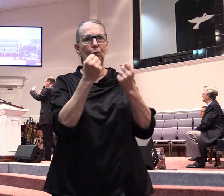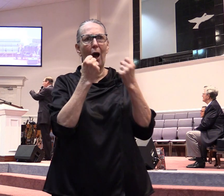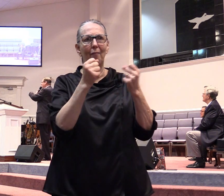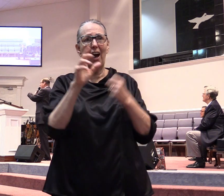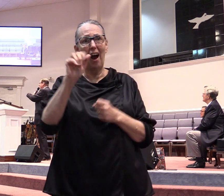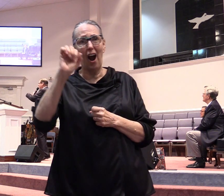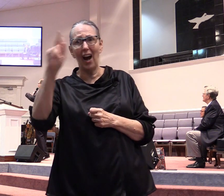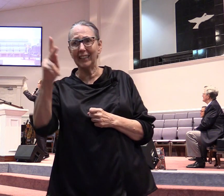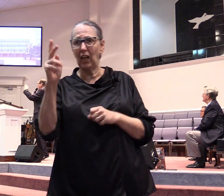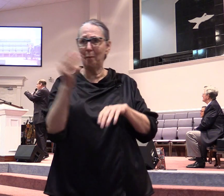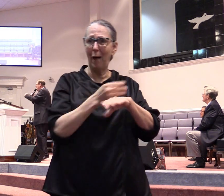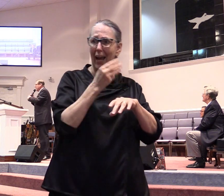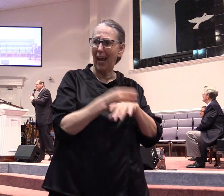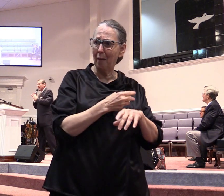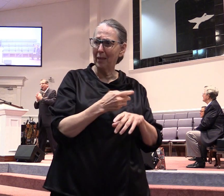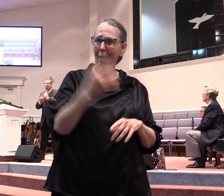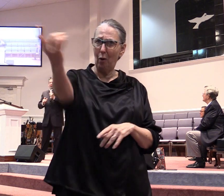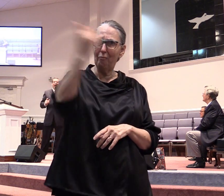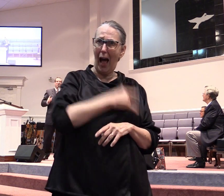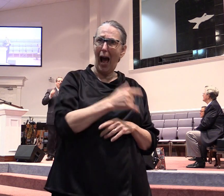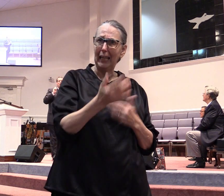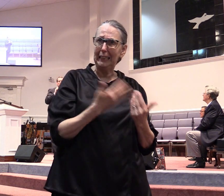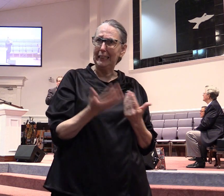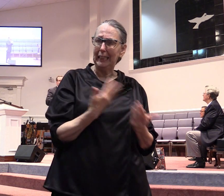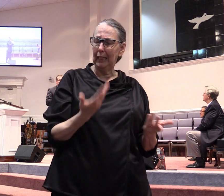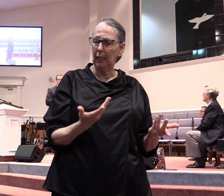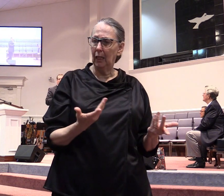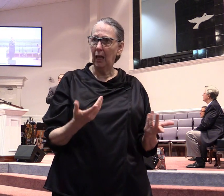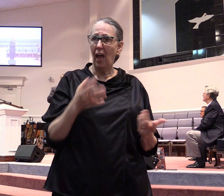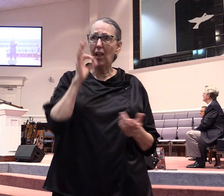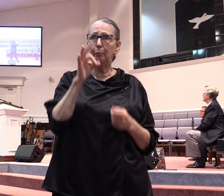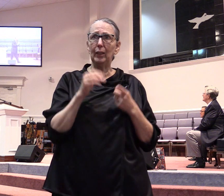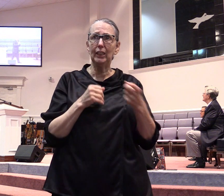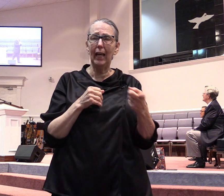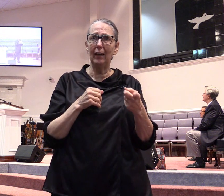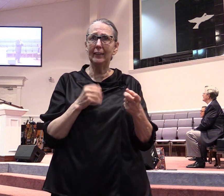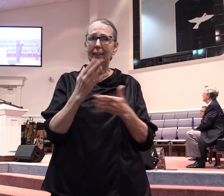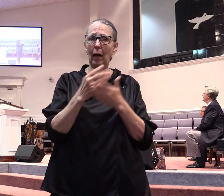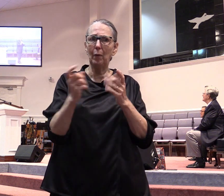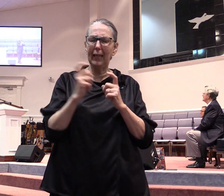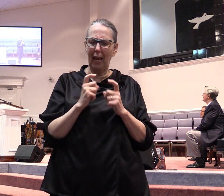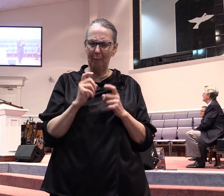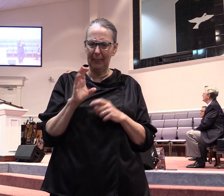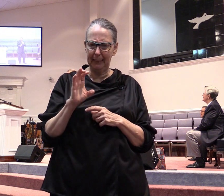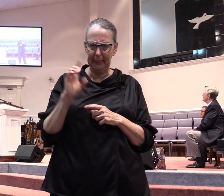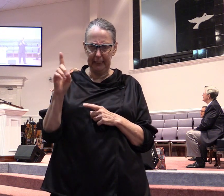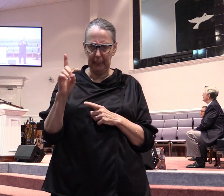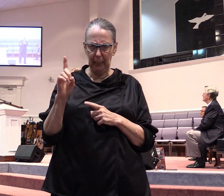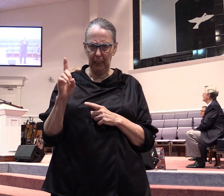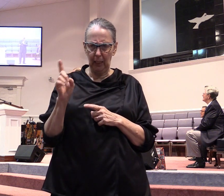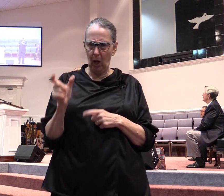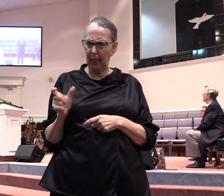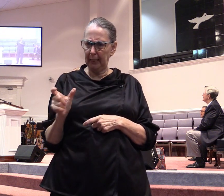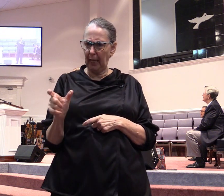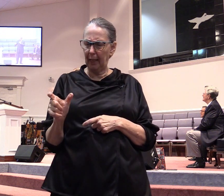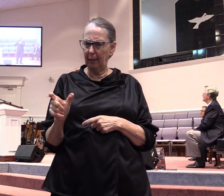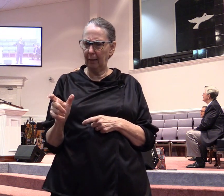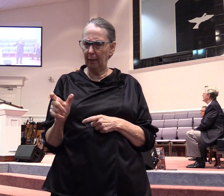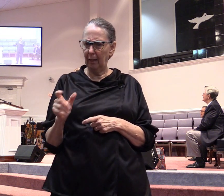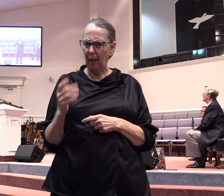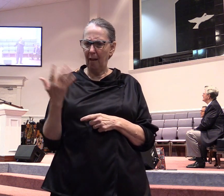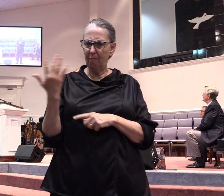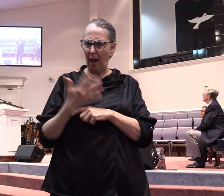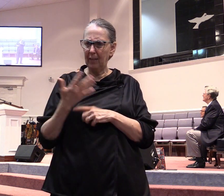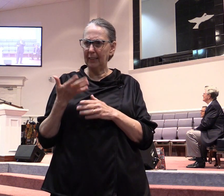from Arkansas to Miami when we'll fly you there? I said, there's this preacher, because somebody gave me a CD or a cassette tape about